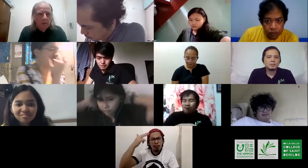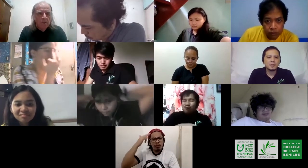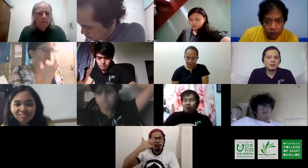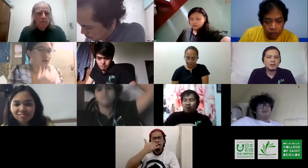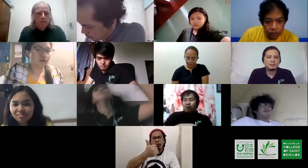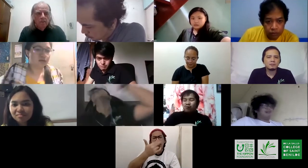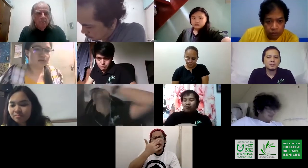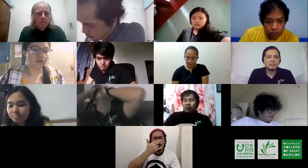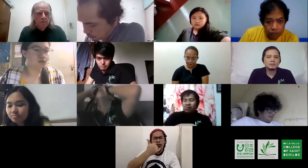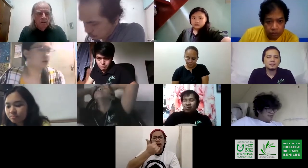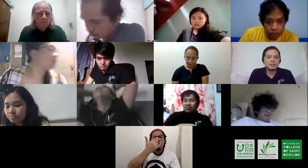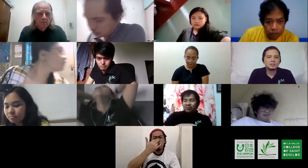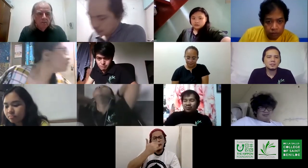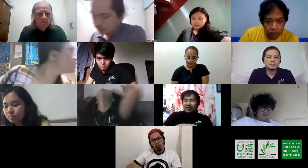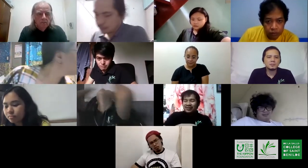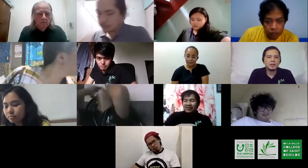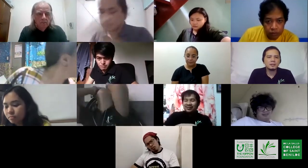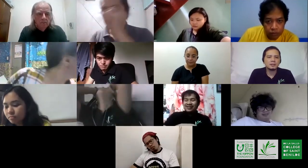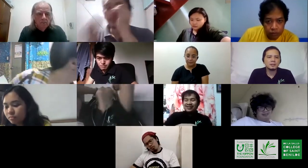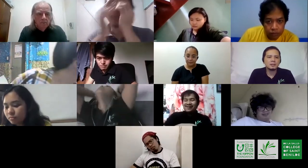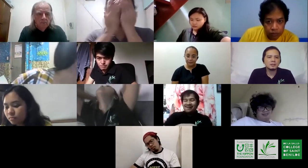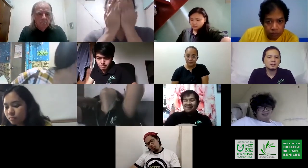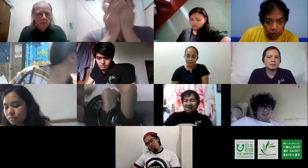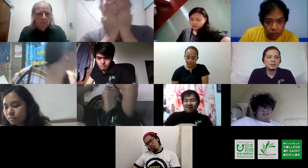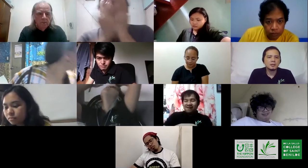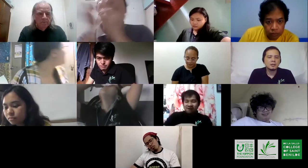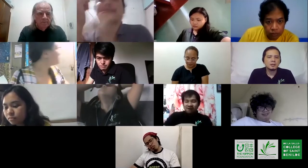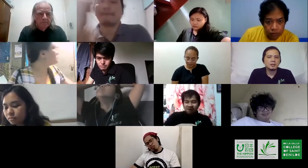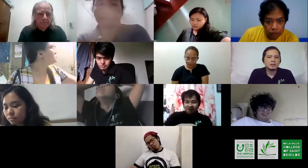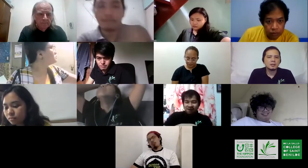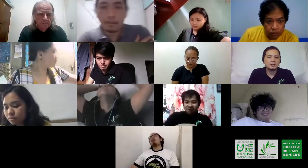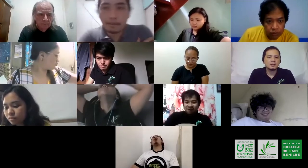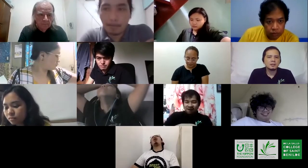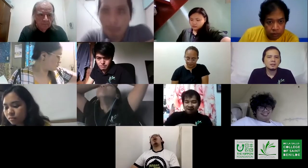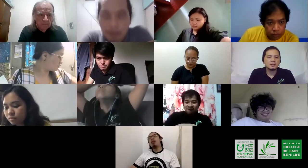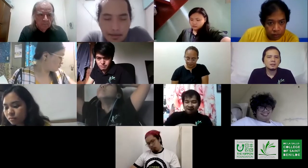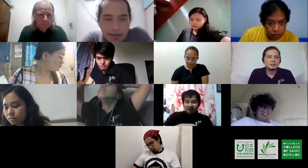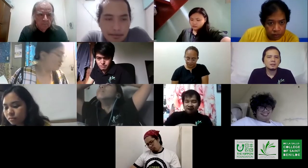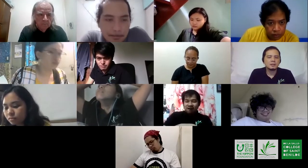There's some that have received it. It's just Ray. Okay.